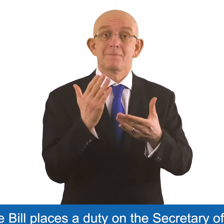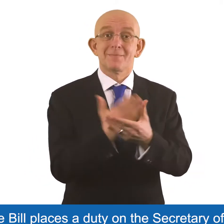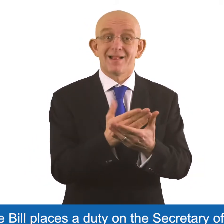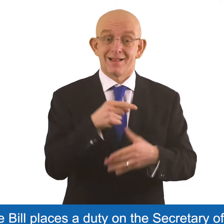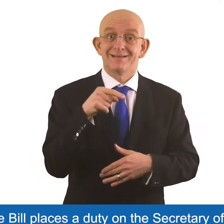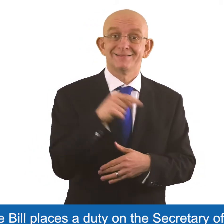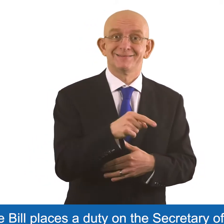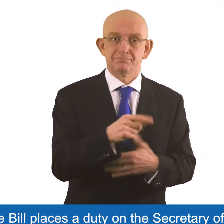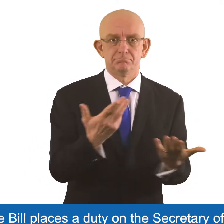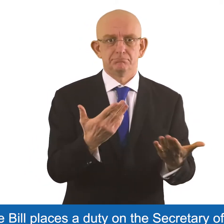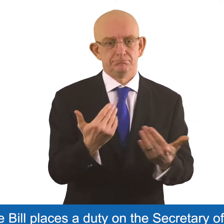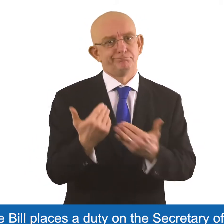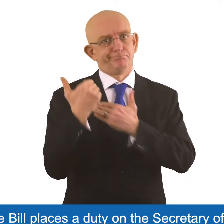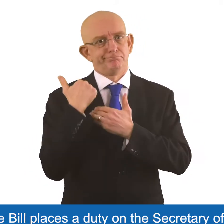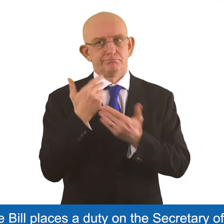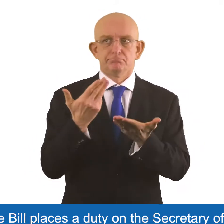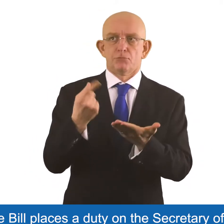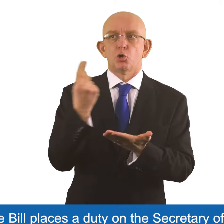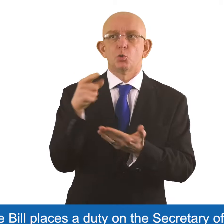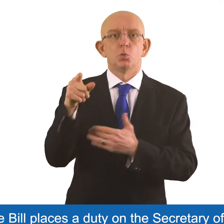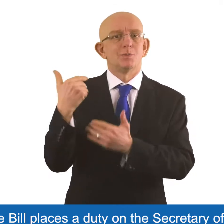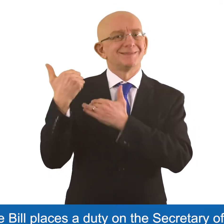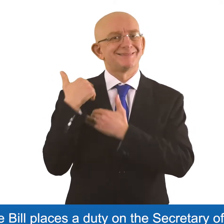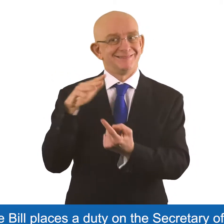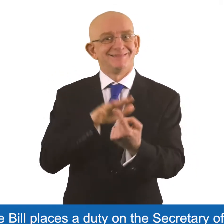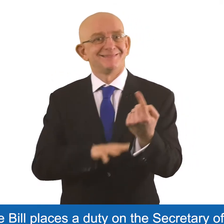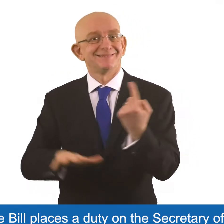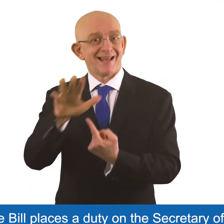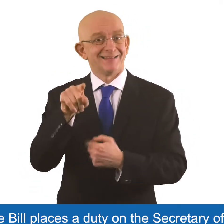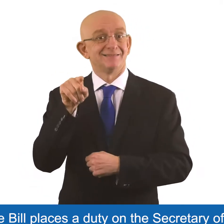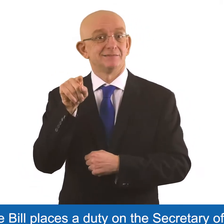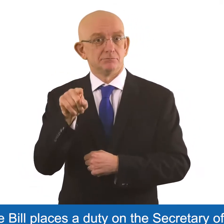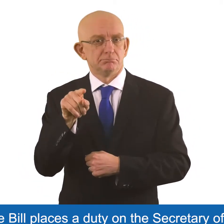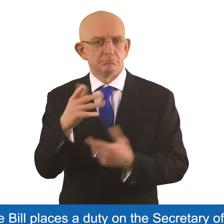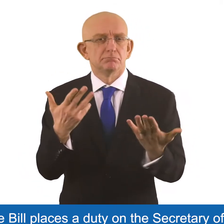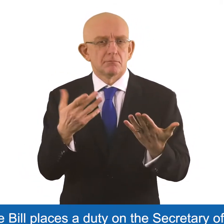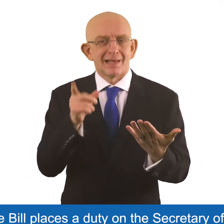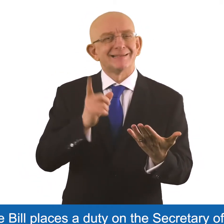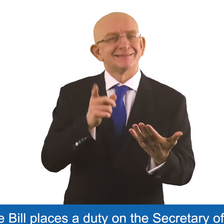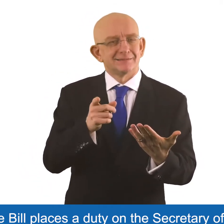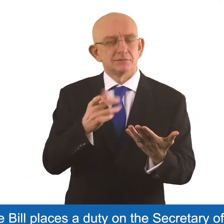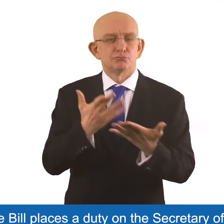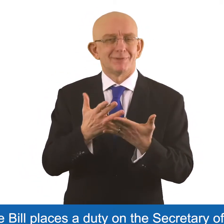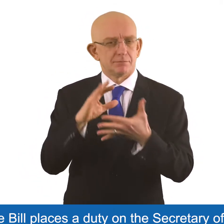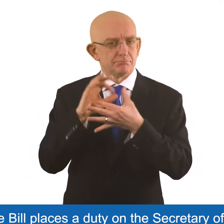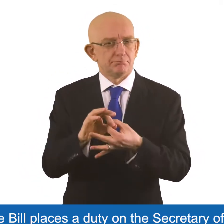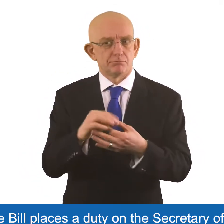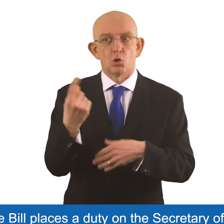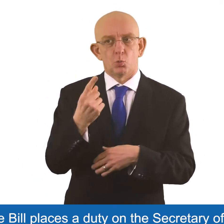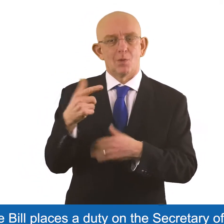9. The bill places a duty on the Secretary of State, open brackets, in practice this will be the Secretary of State for